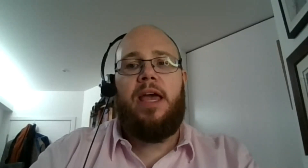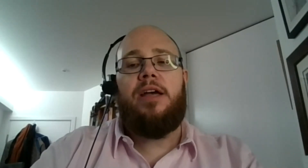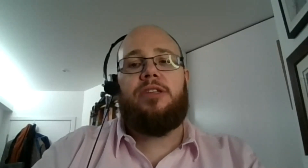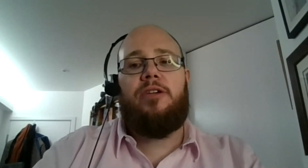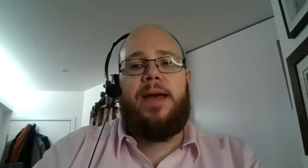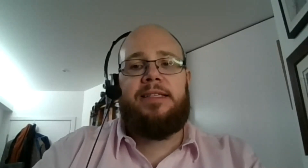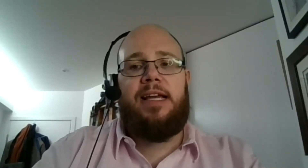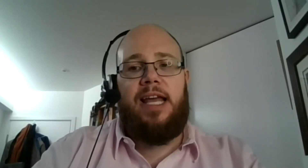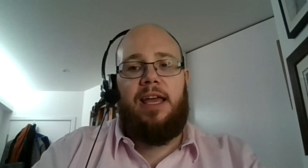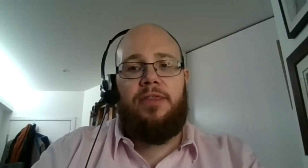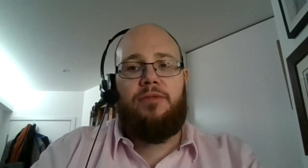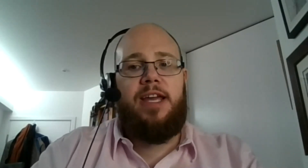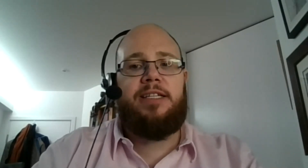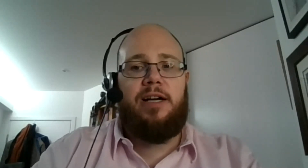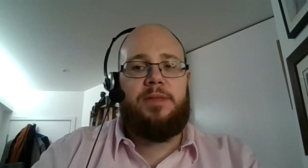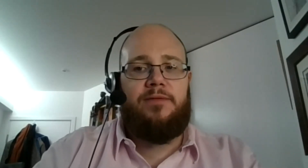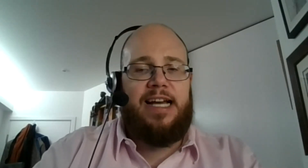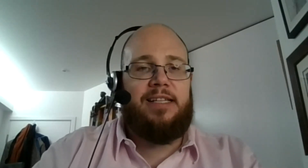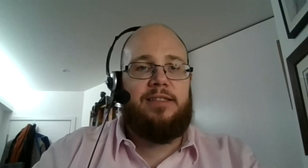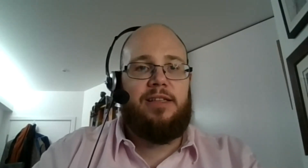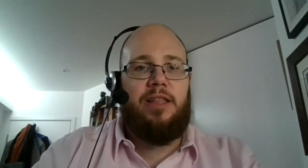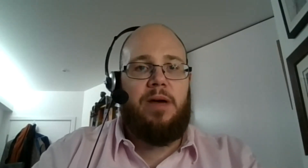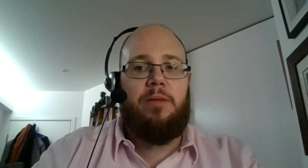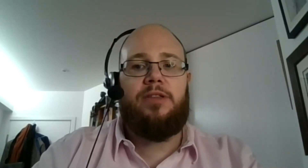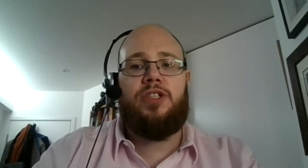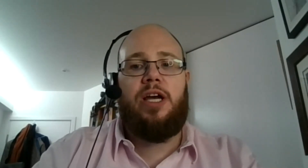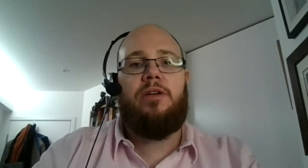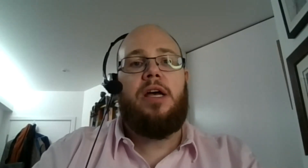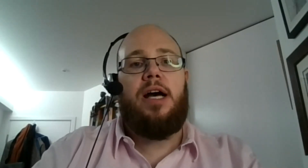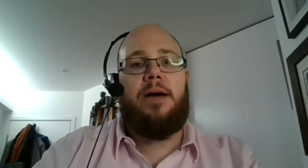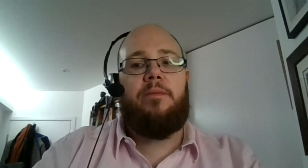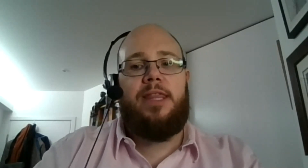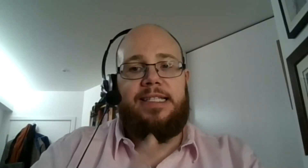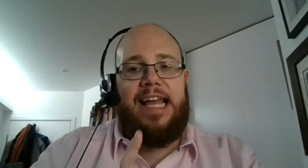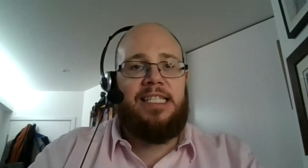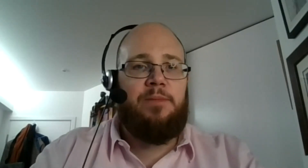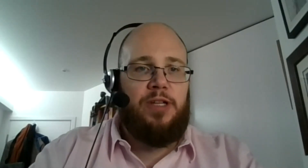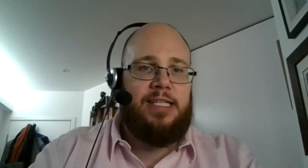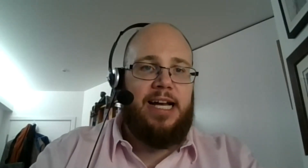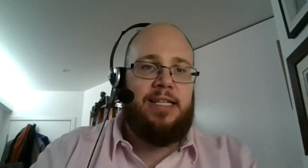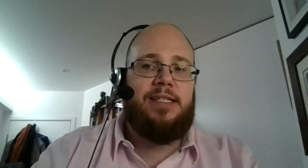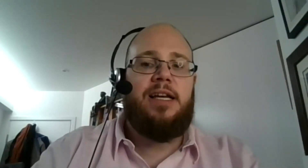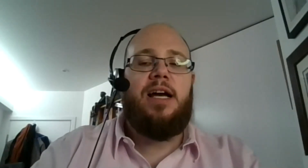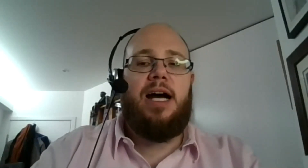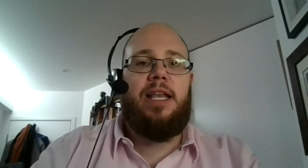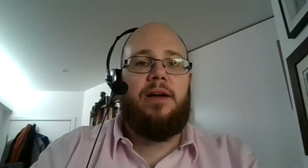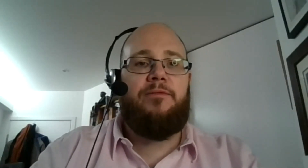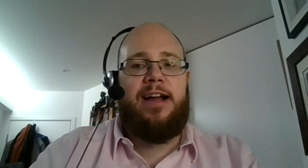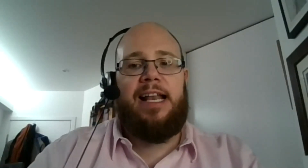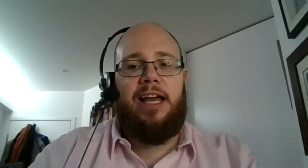So there are basically 3 types of tests at the moment. So there's the antibody test, and frankly, I would